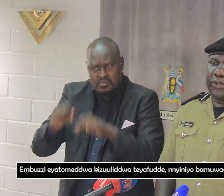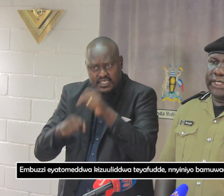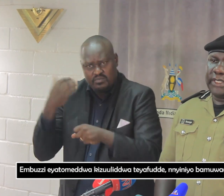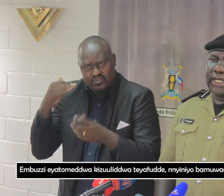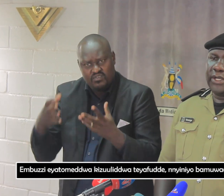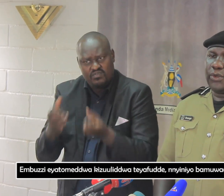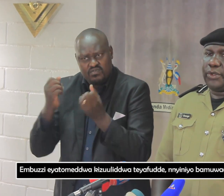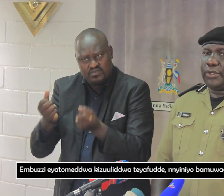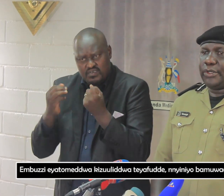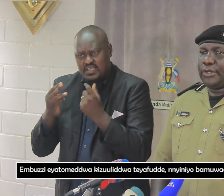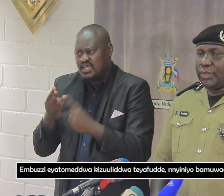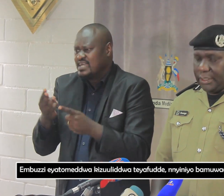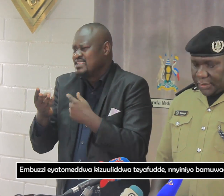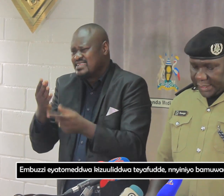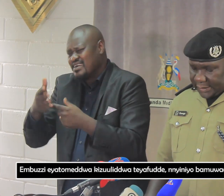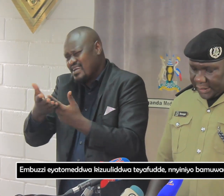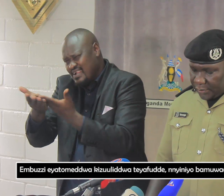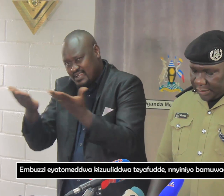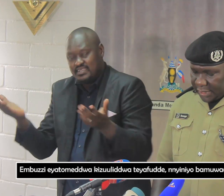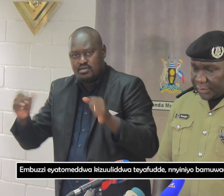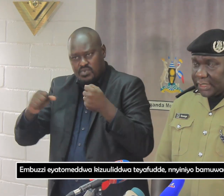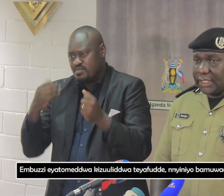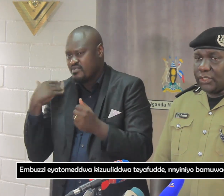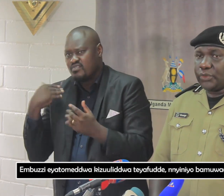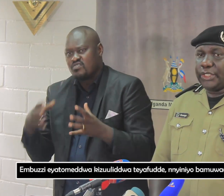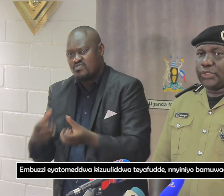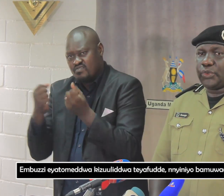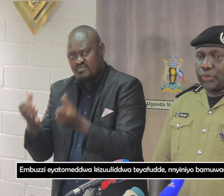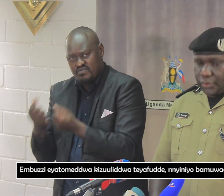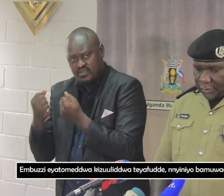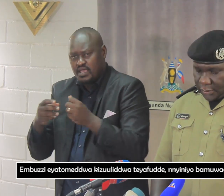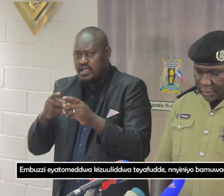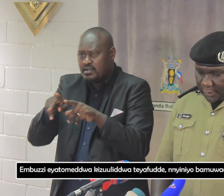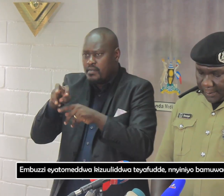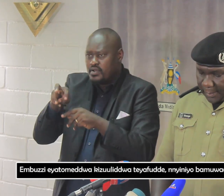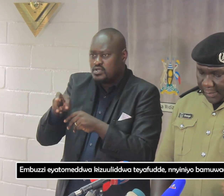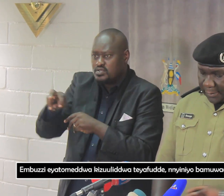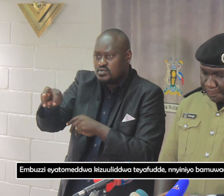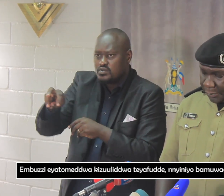were impounded, and all borders that were impounded, including tuk-tuks,